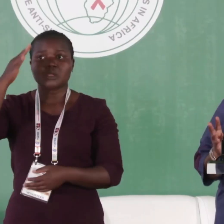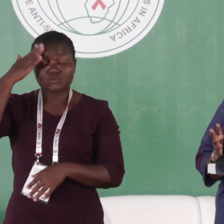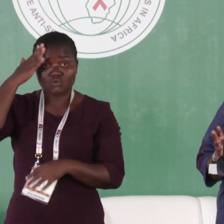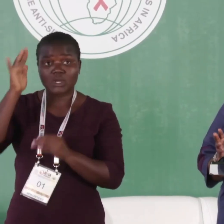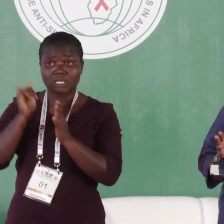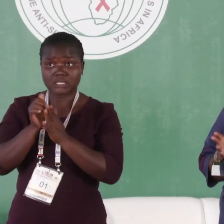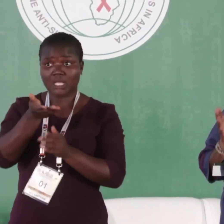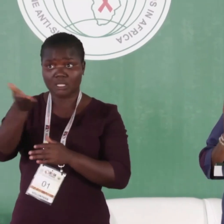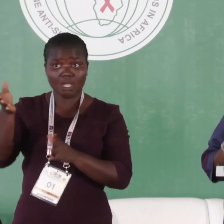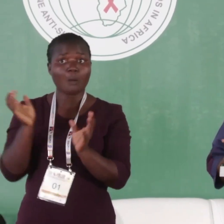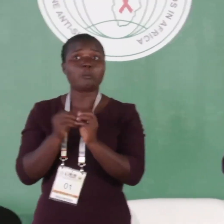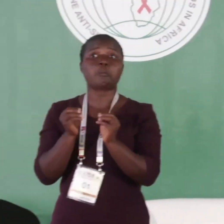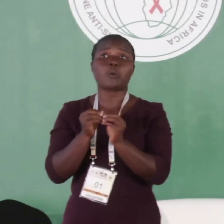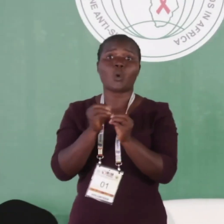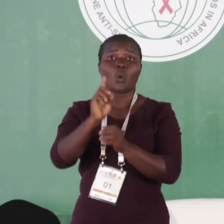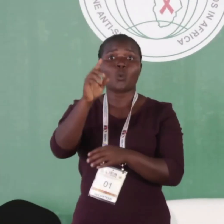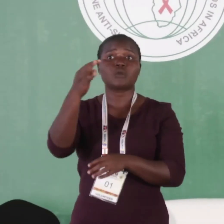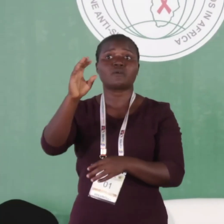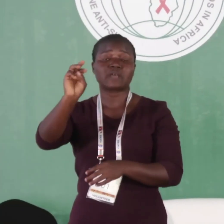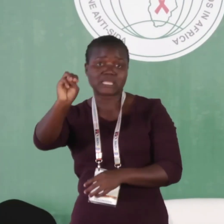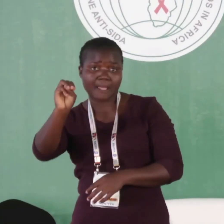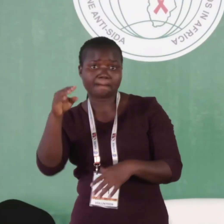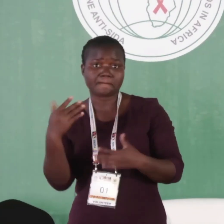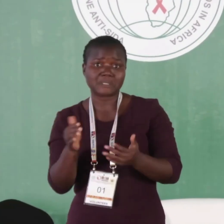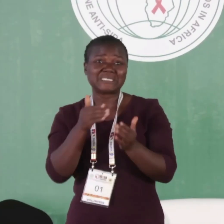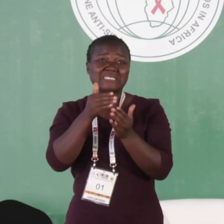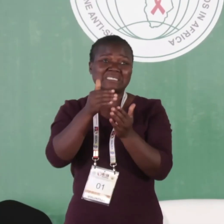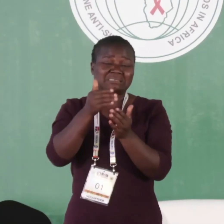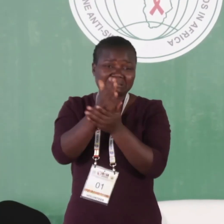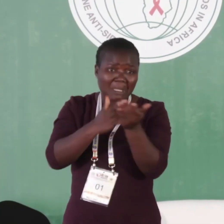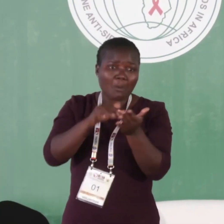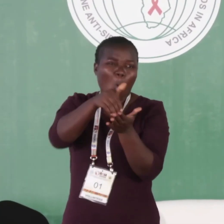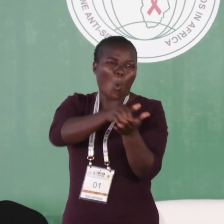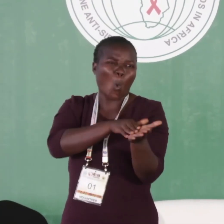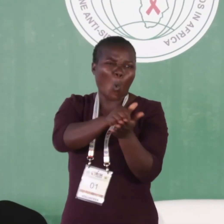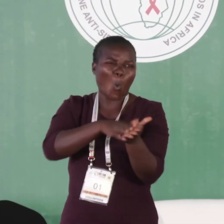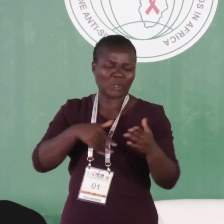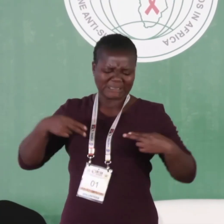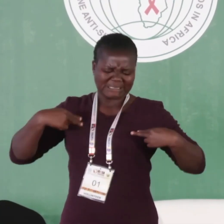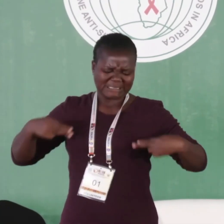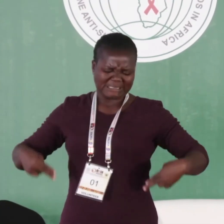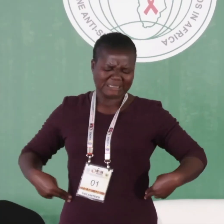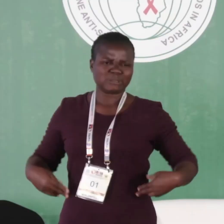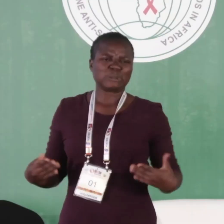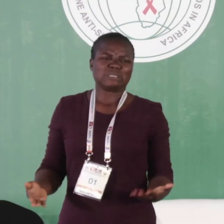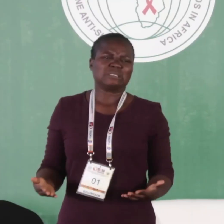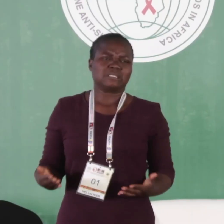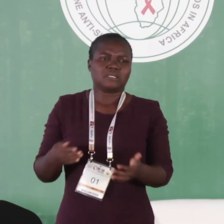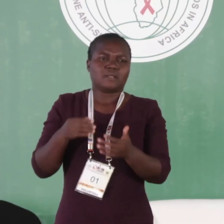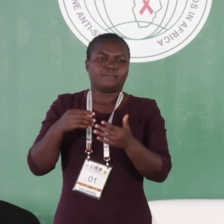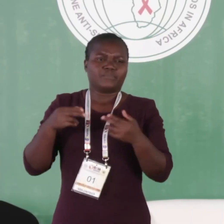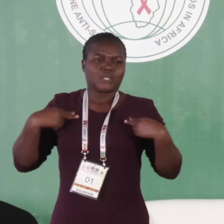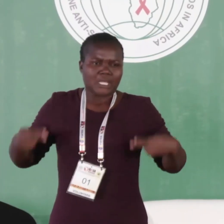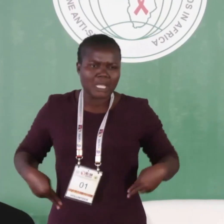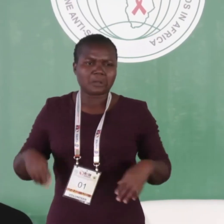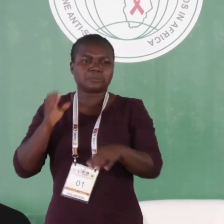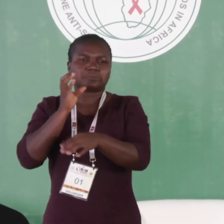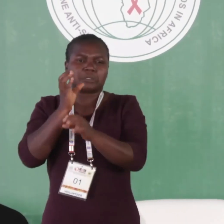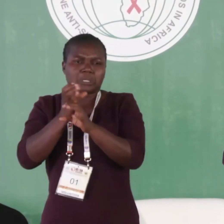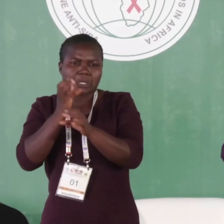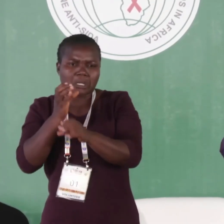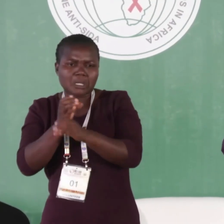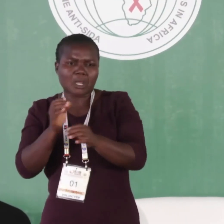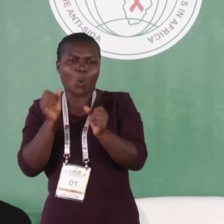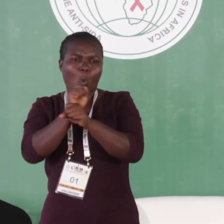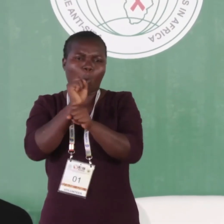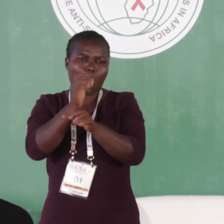many, and one of them, you know, some of them being weak health systems. The fact that we have healthcare workers who are not